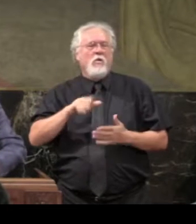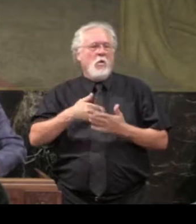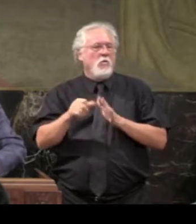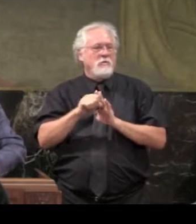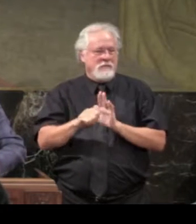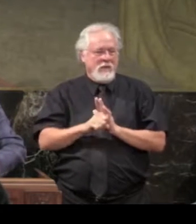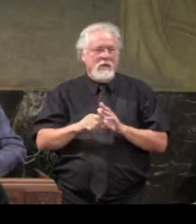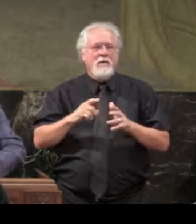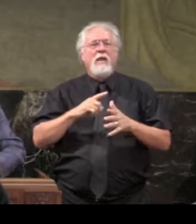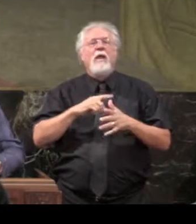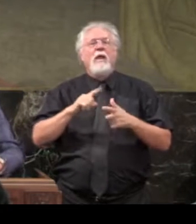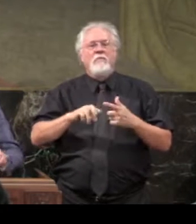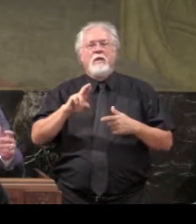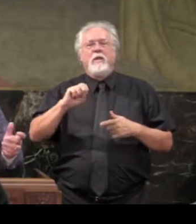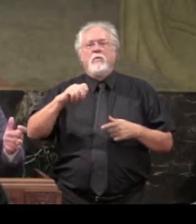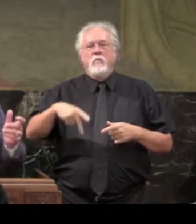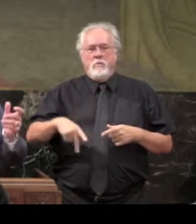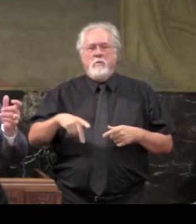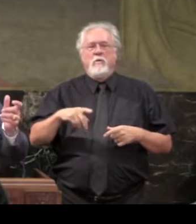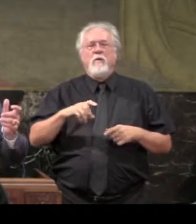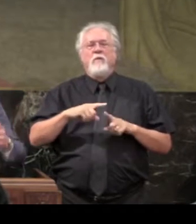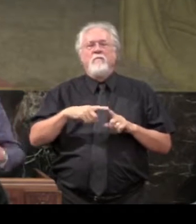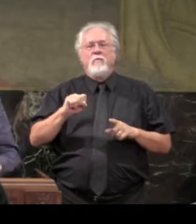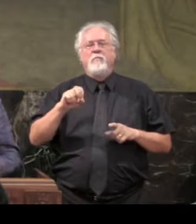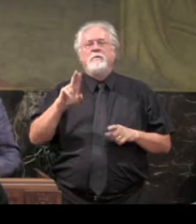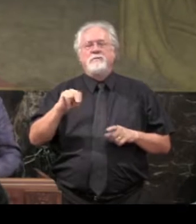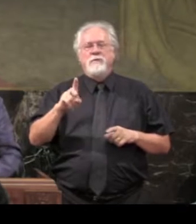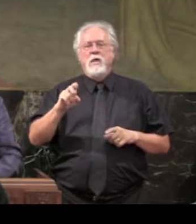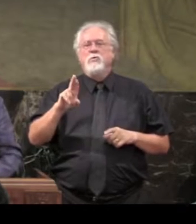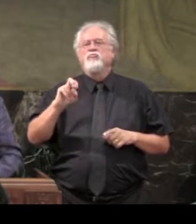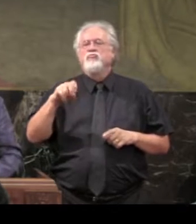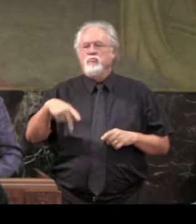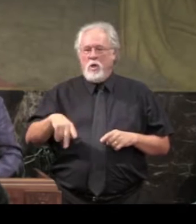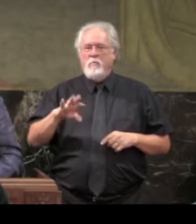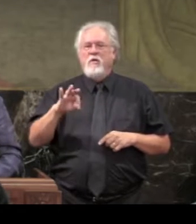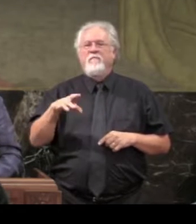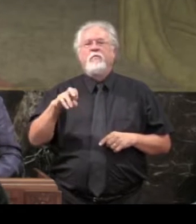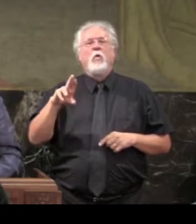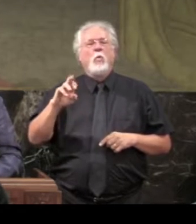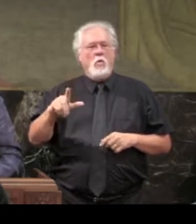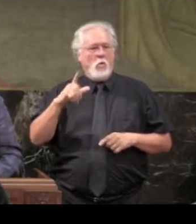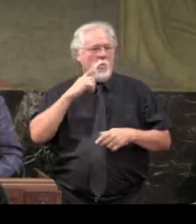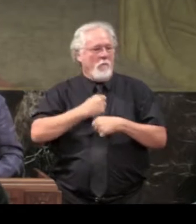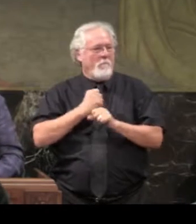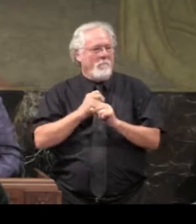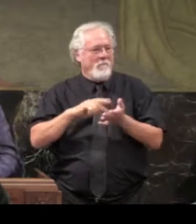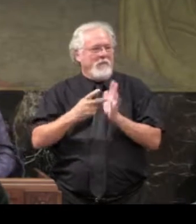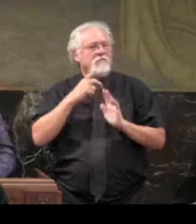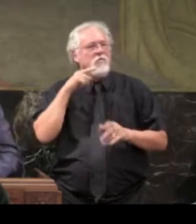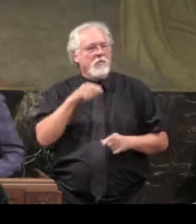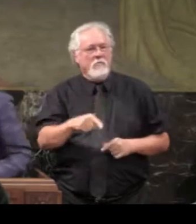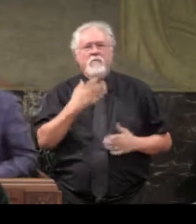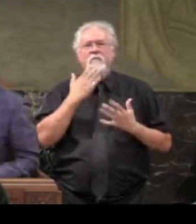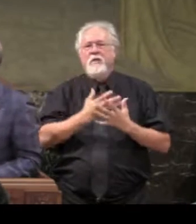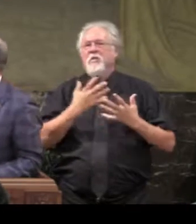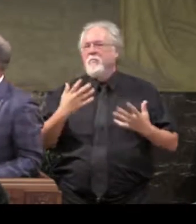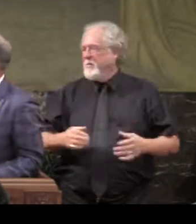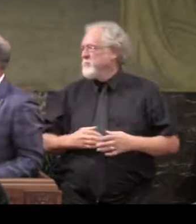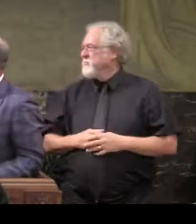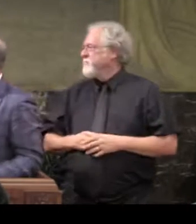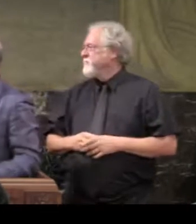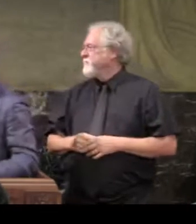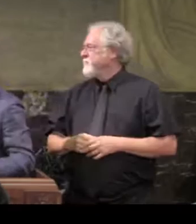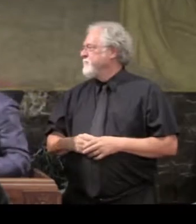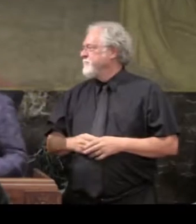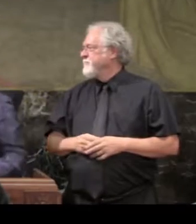be followed by a representative from Sundrop Fuels to talk about what this is going to mean for them. So thank you very much. And Mr. Mayor, if